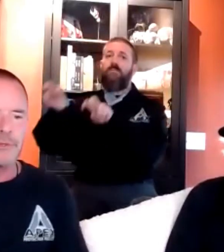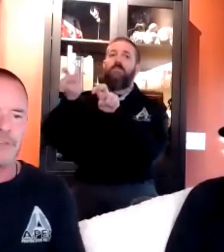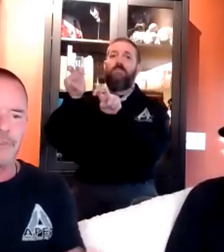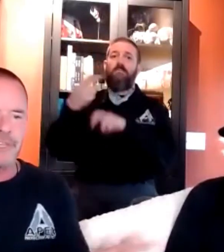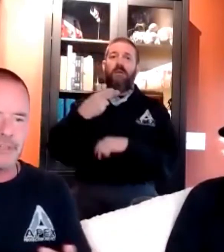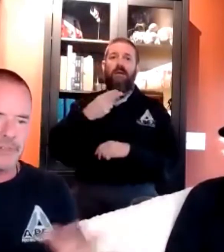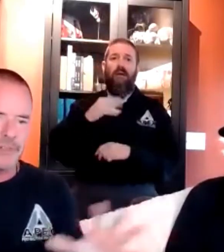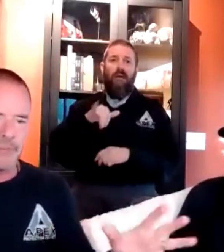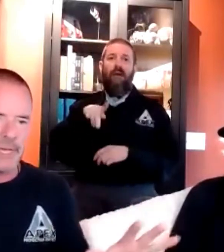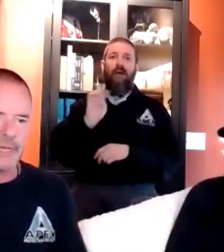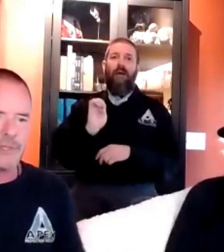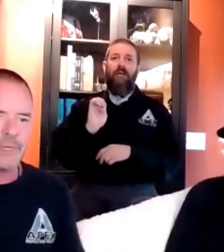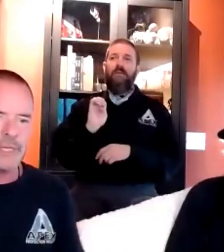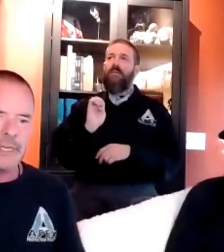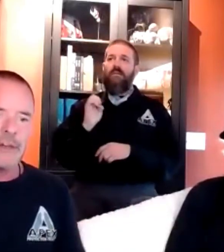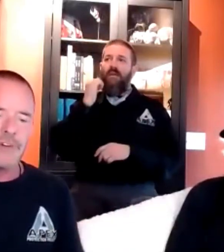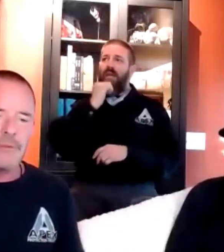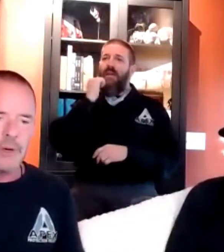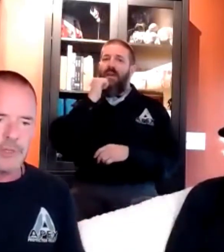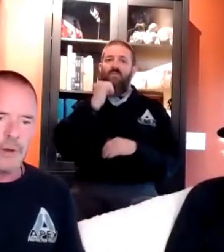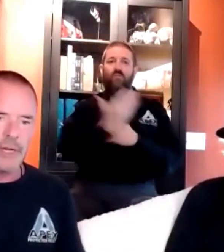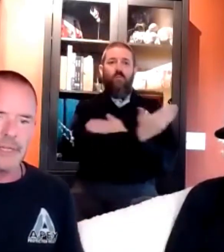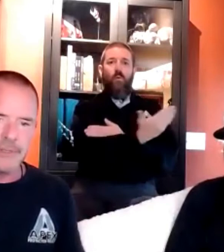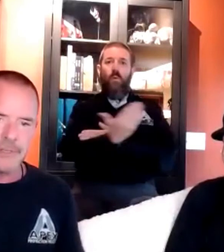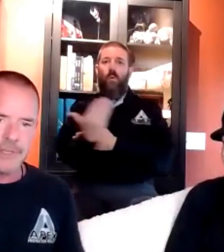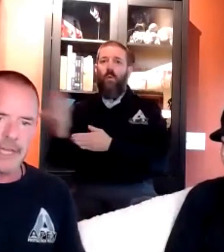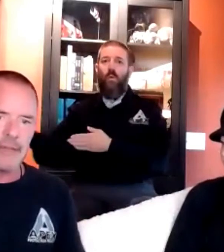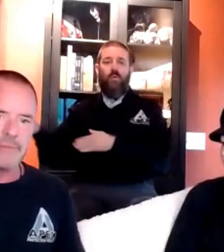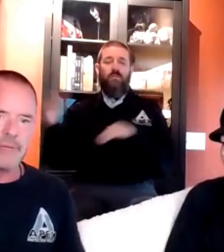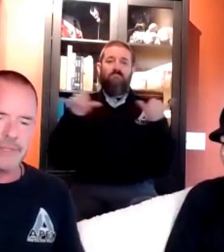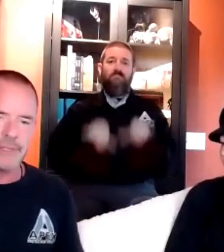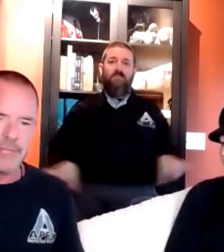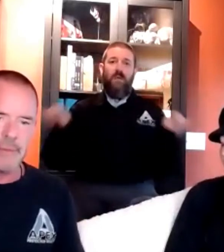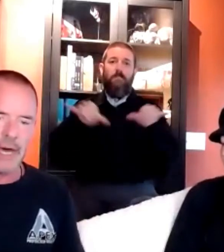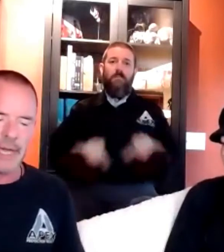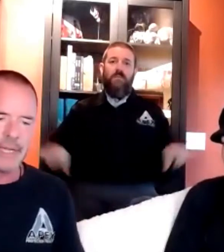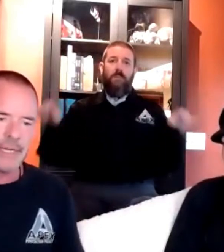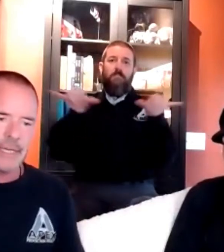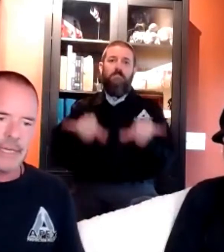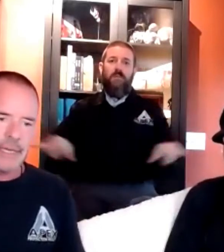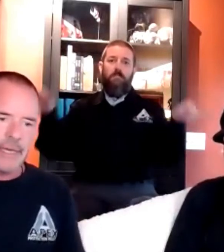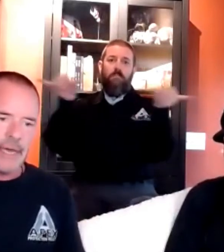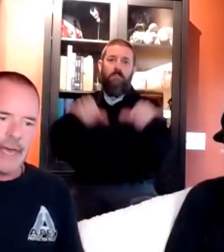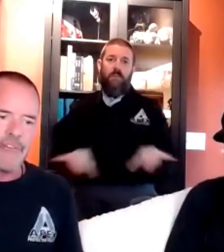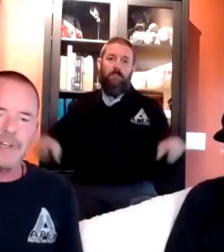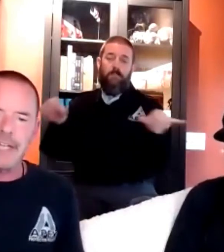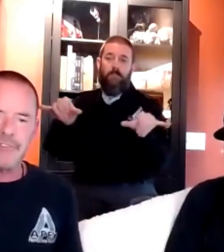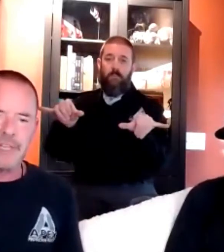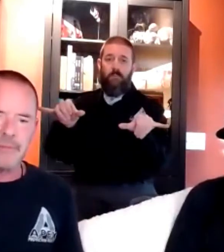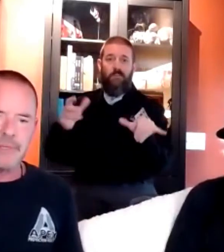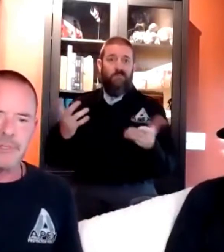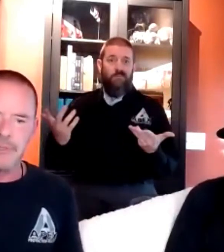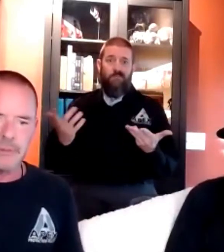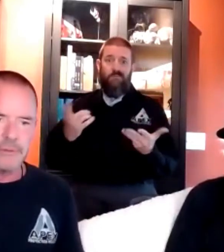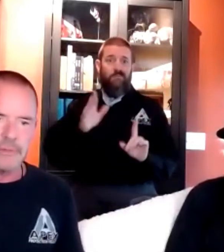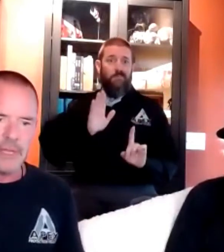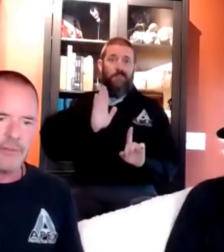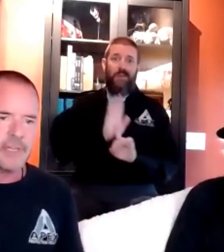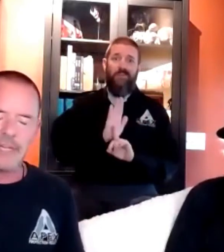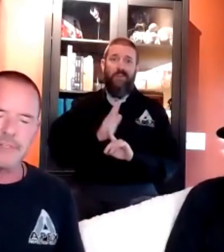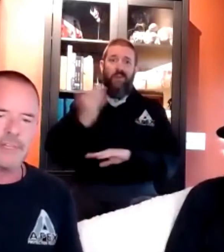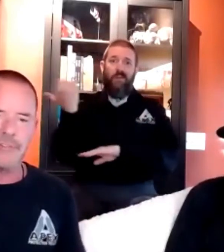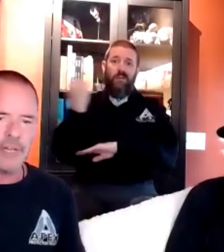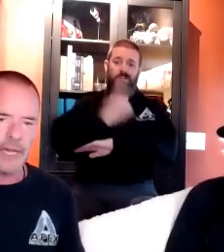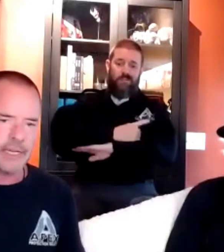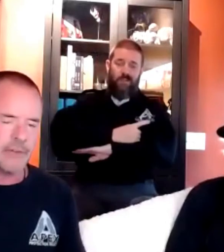We do different things some days, but for the most part, it's the same hike. Every day for them is new. Every